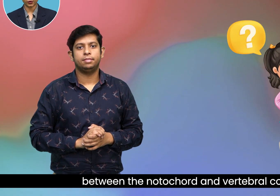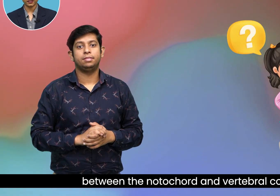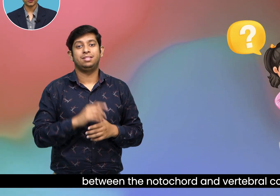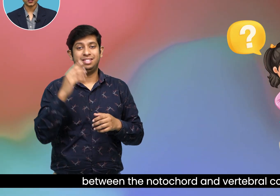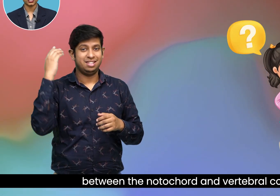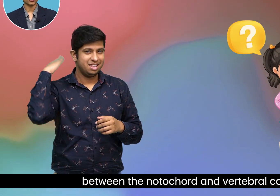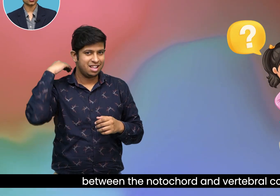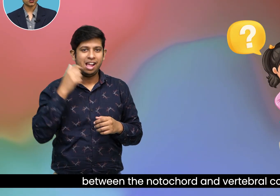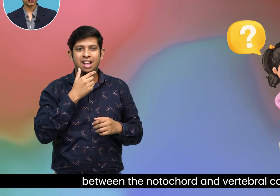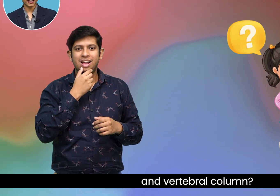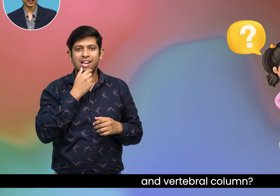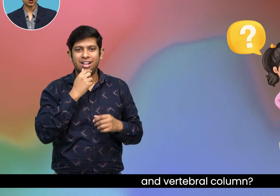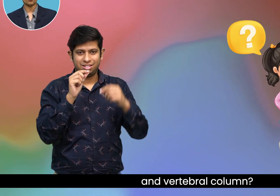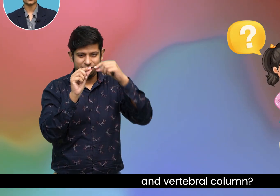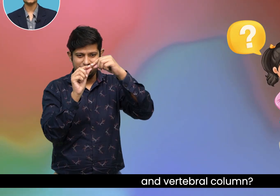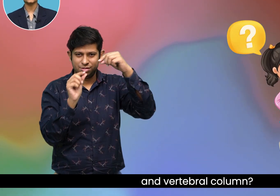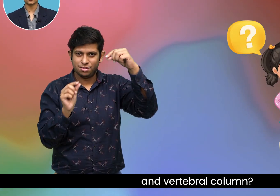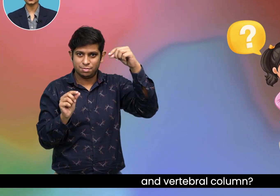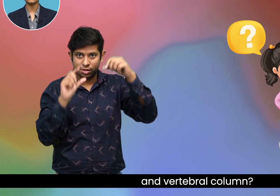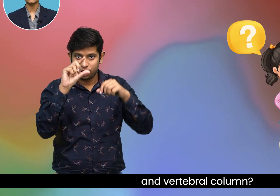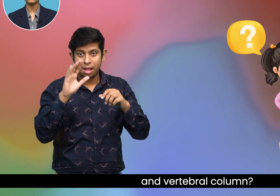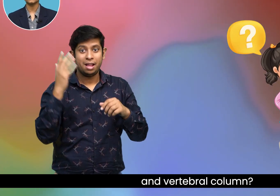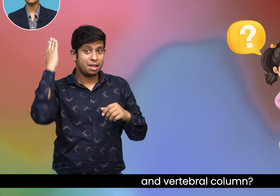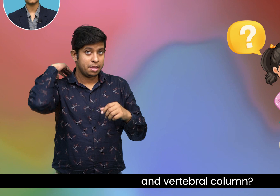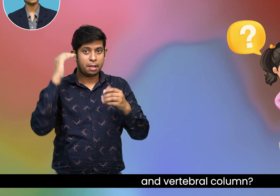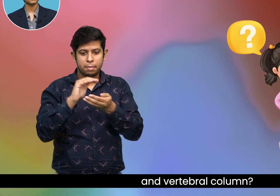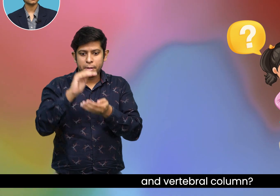difference between the notochord and vertebral column?